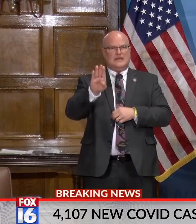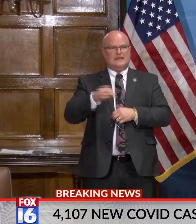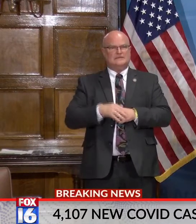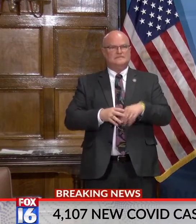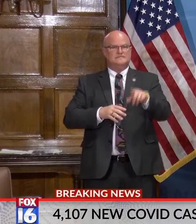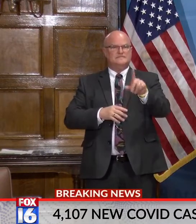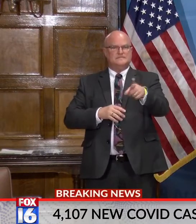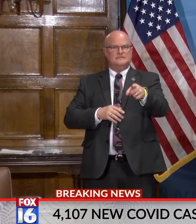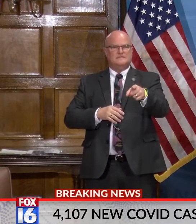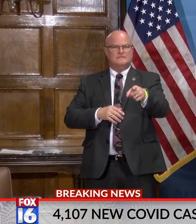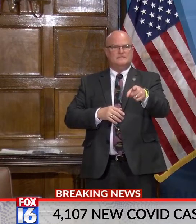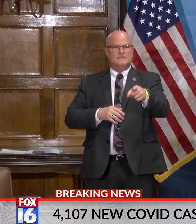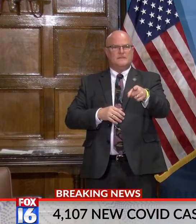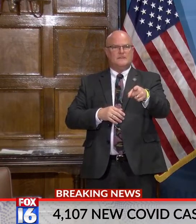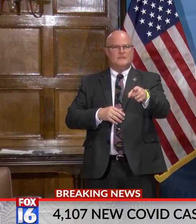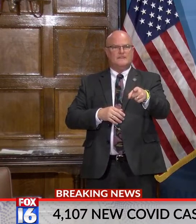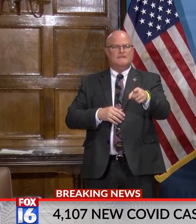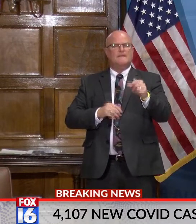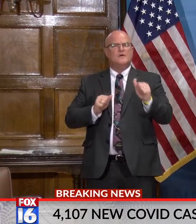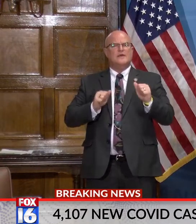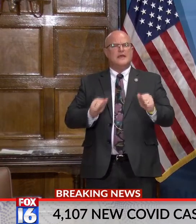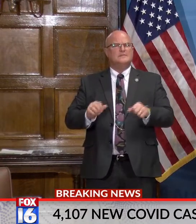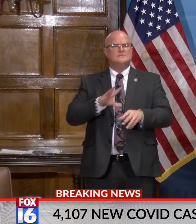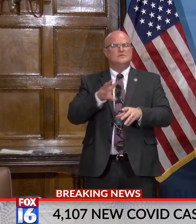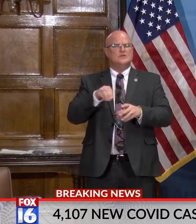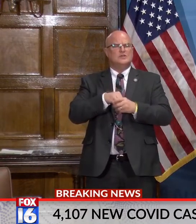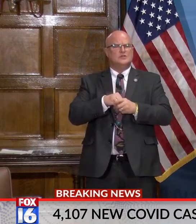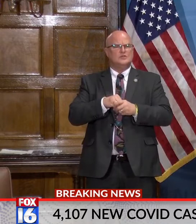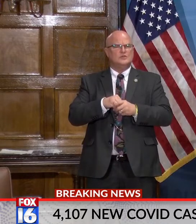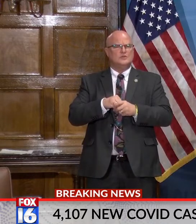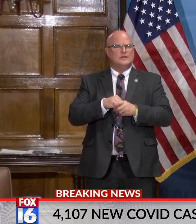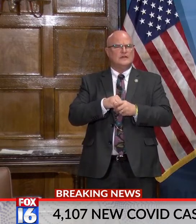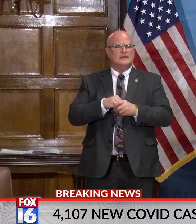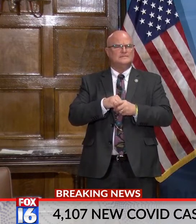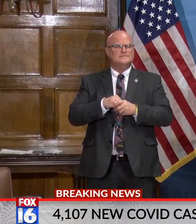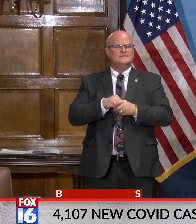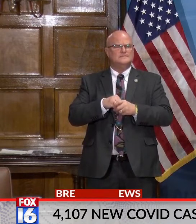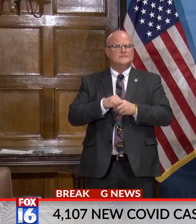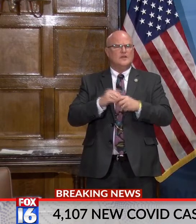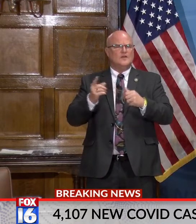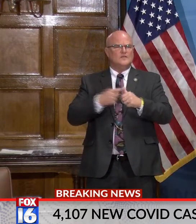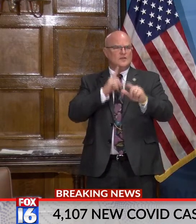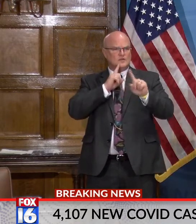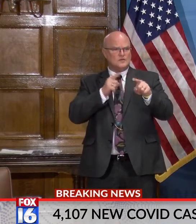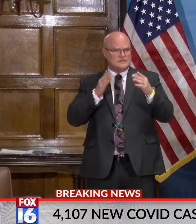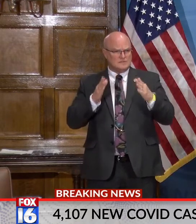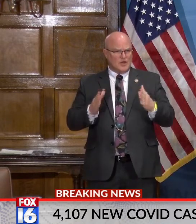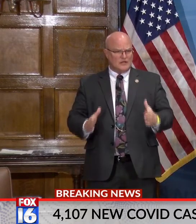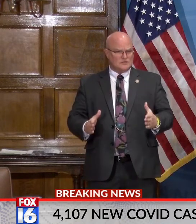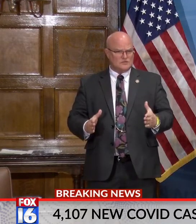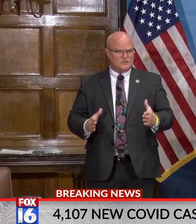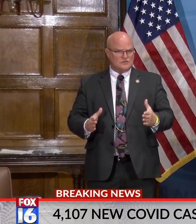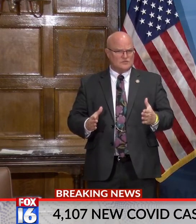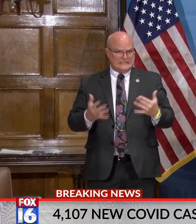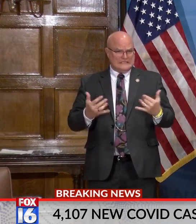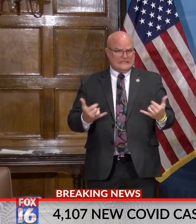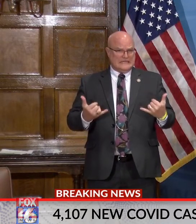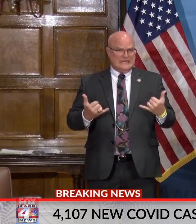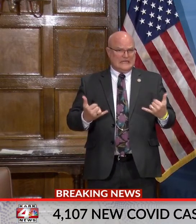Leslie? Are we able to include first responders